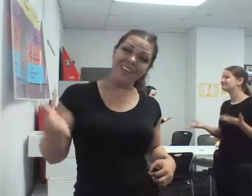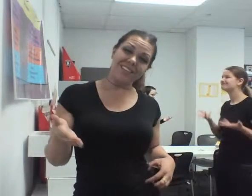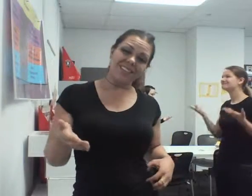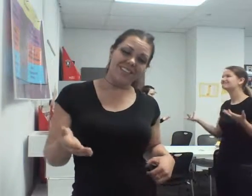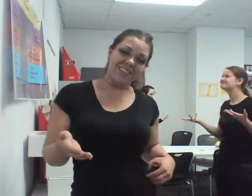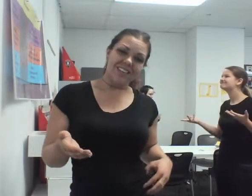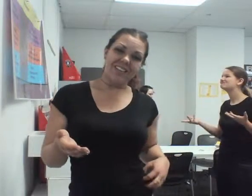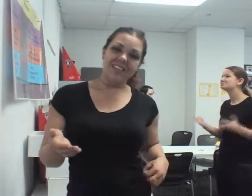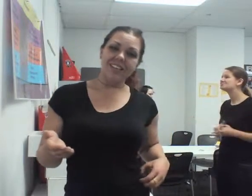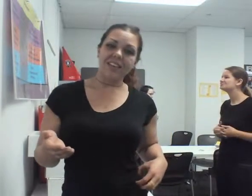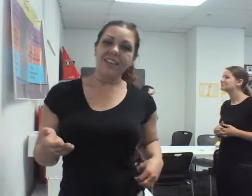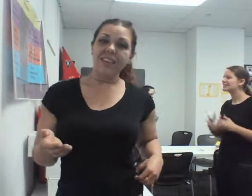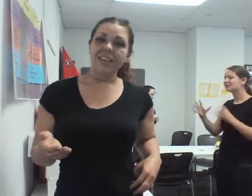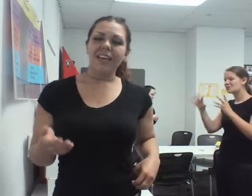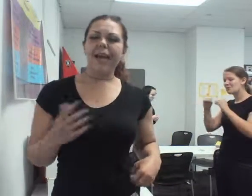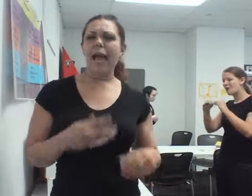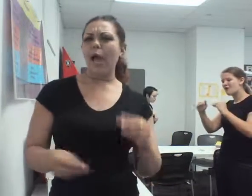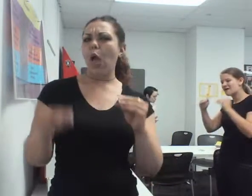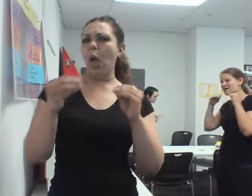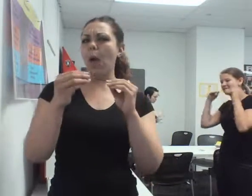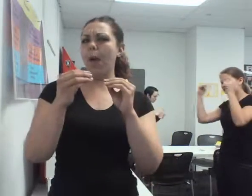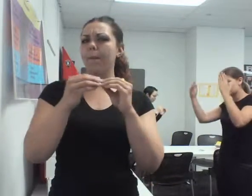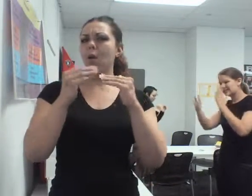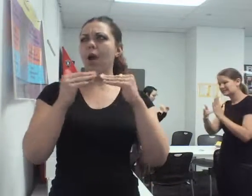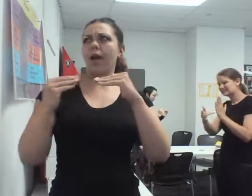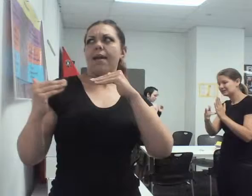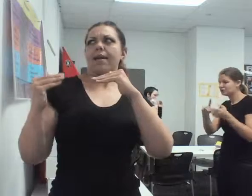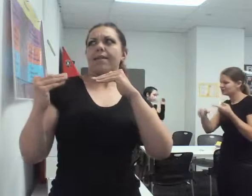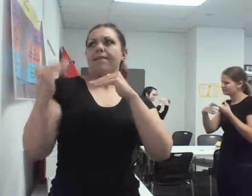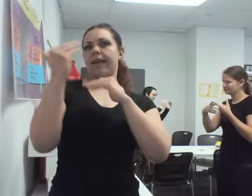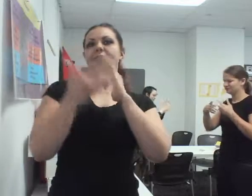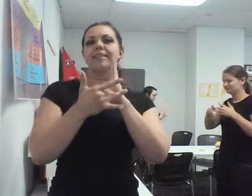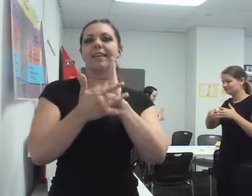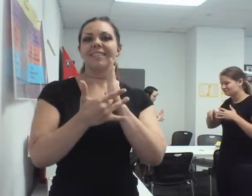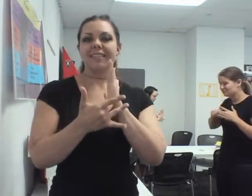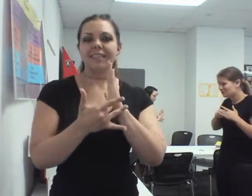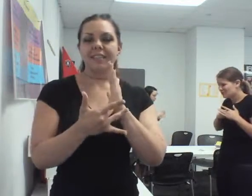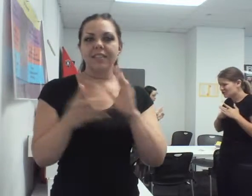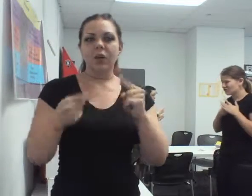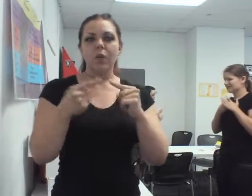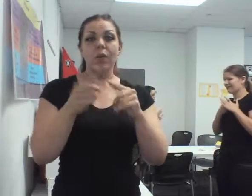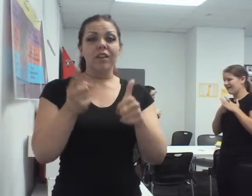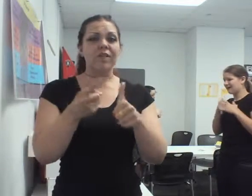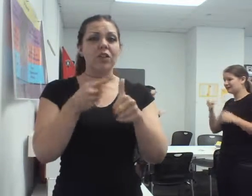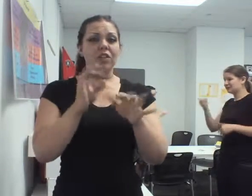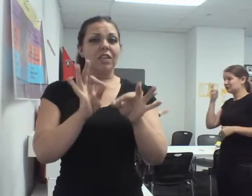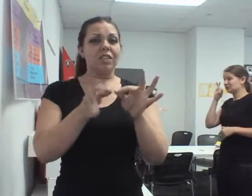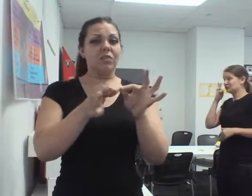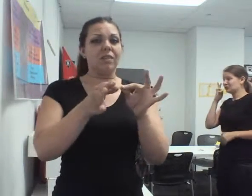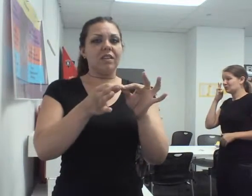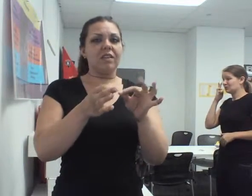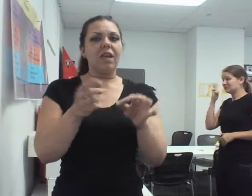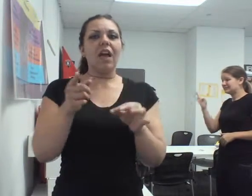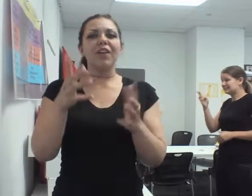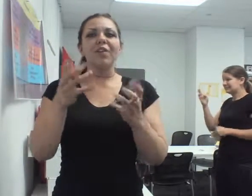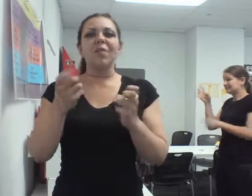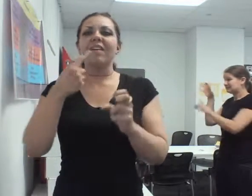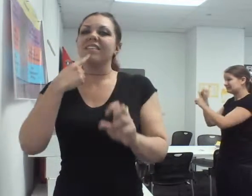It's kind of more advanced technique. When you first start interpreting, you're going to want to go, this is what I'm seeing. This line. You're going to want to just